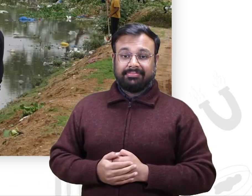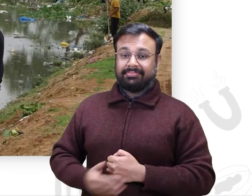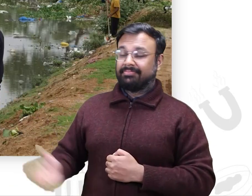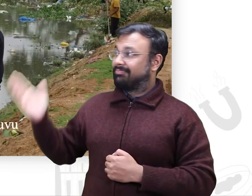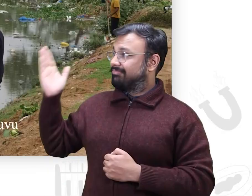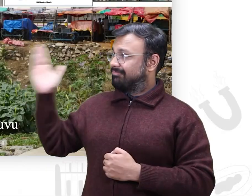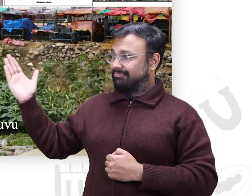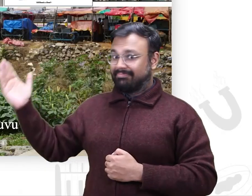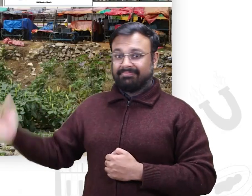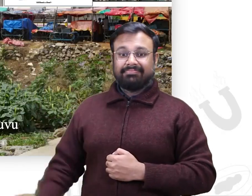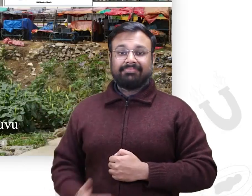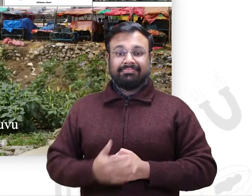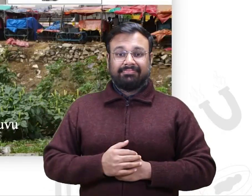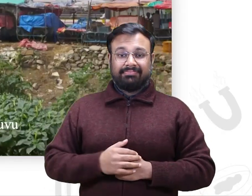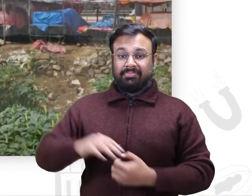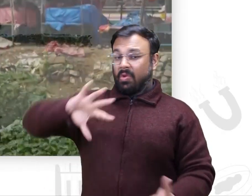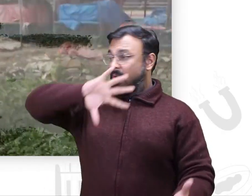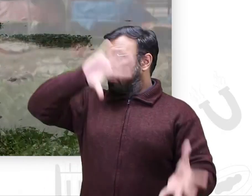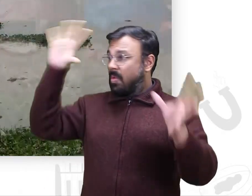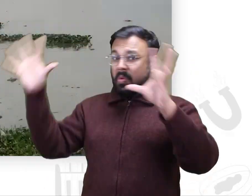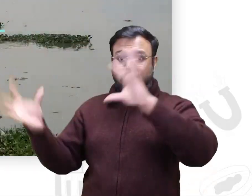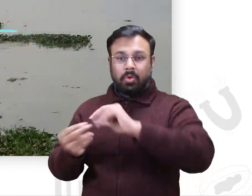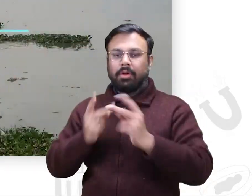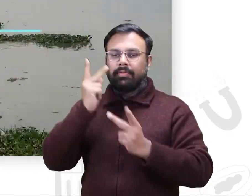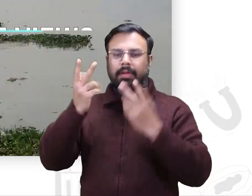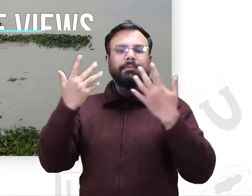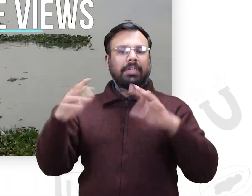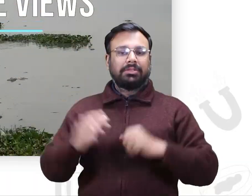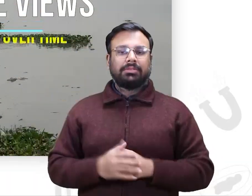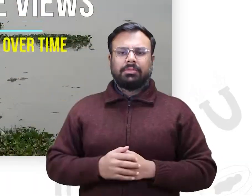Lake, Uppa Nalla Cheruvu.